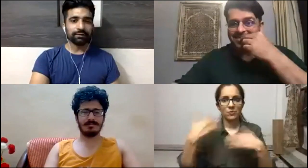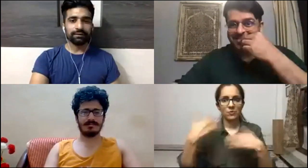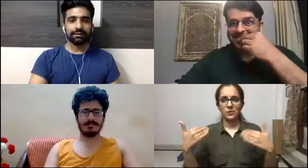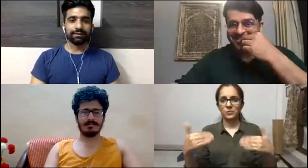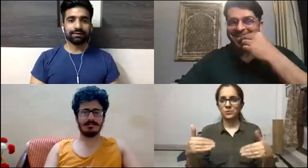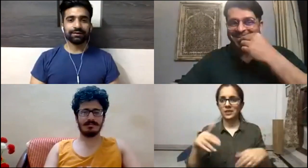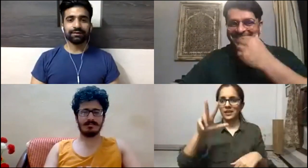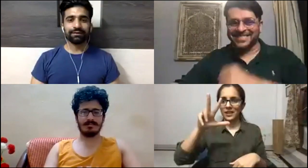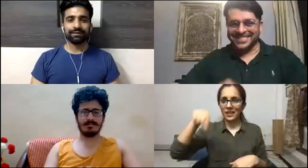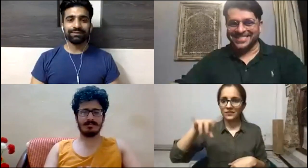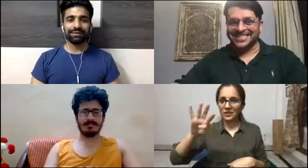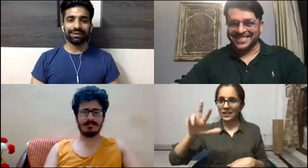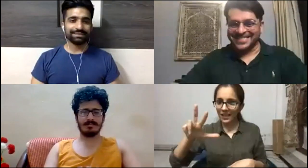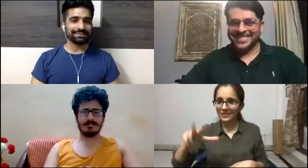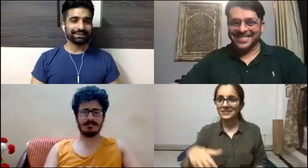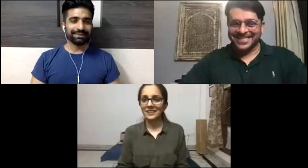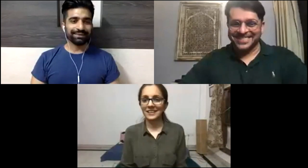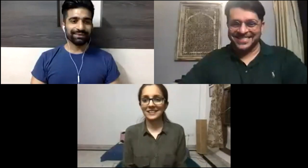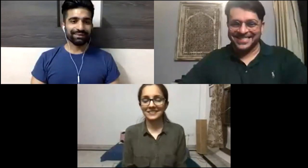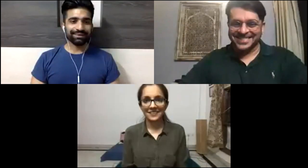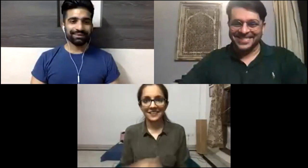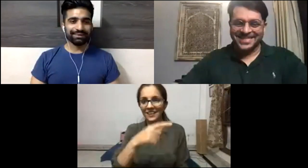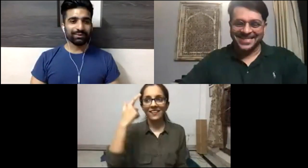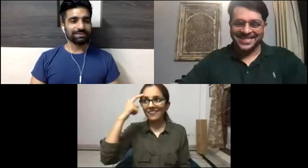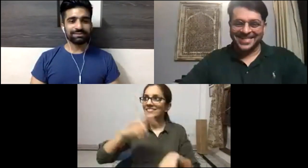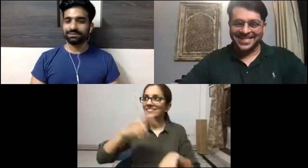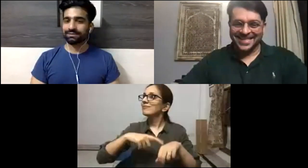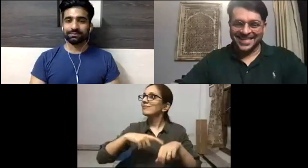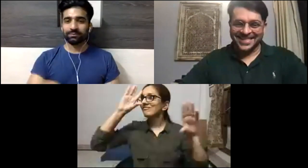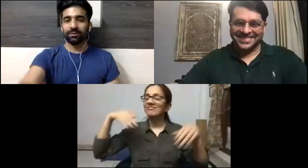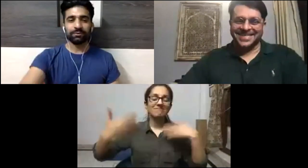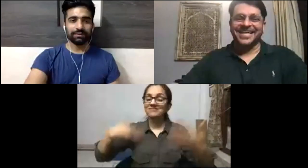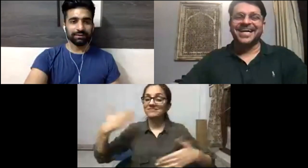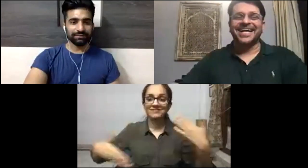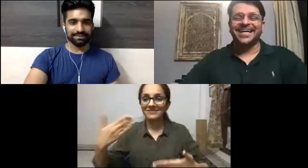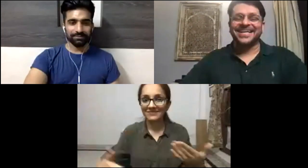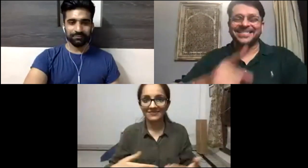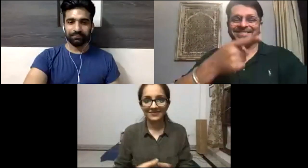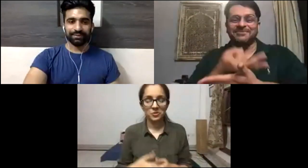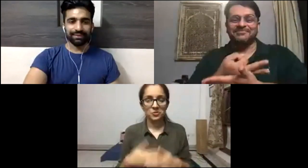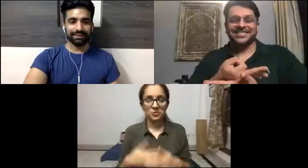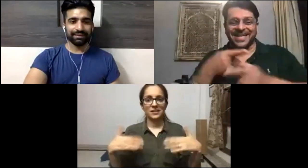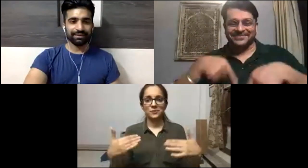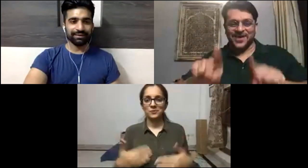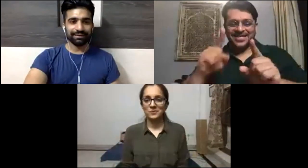8:48. Didn't realize. It was wow.